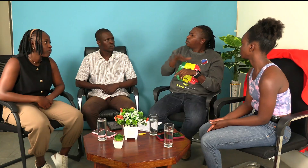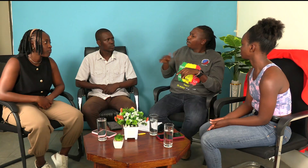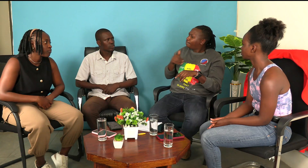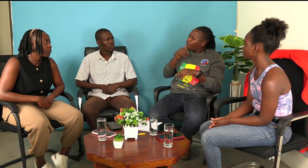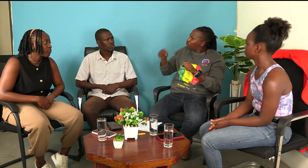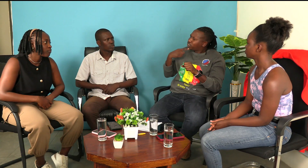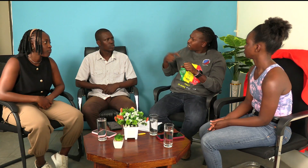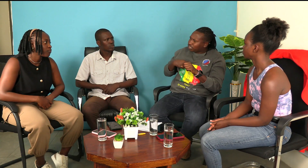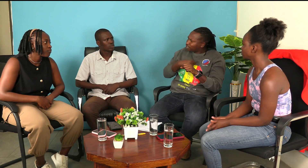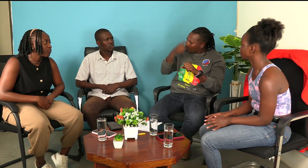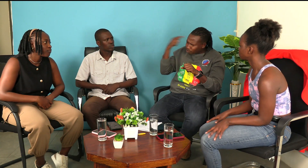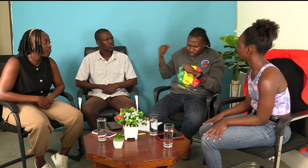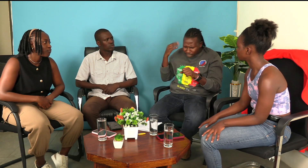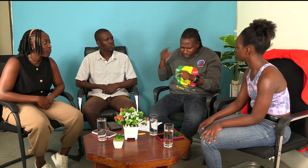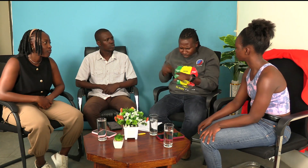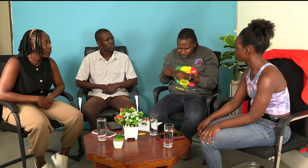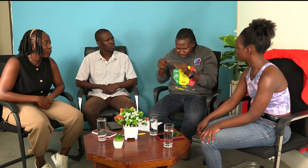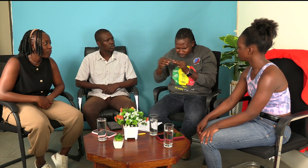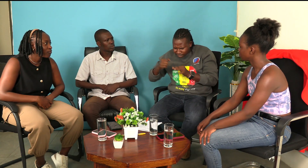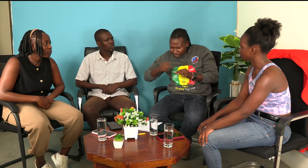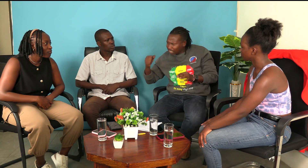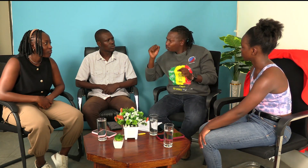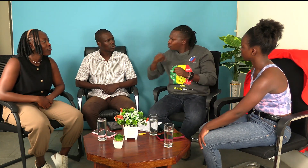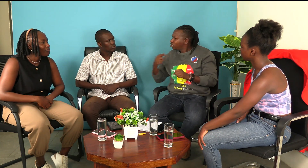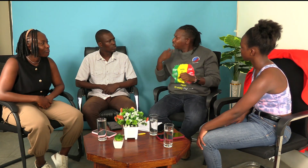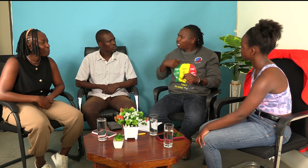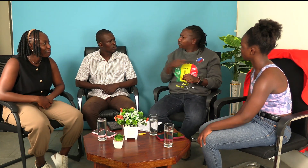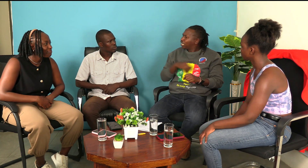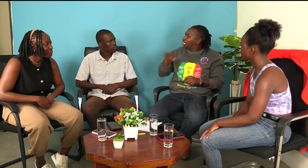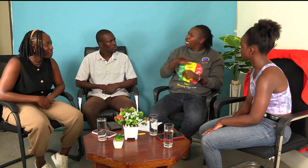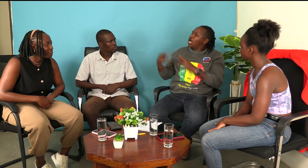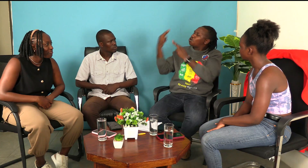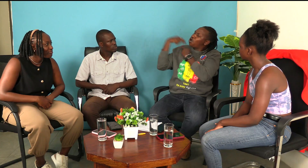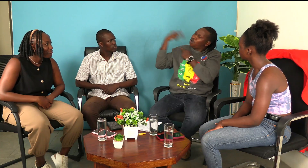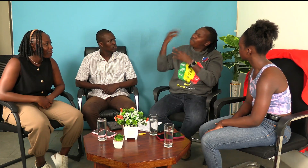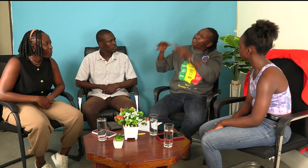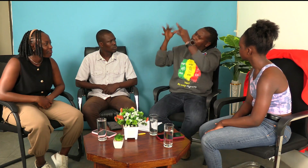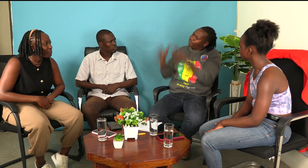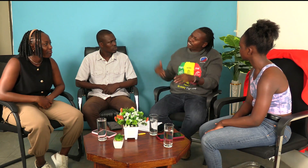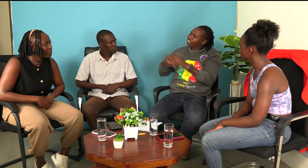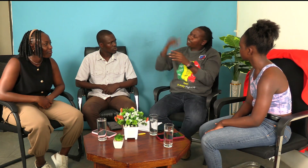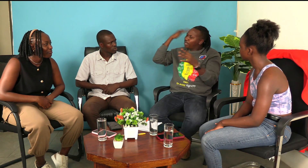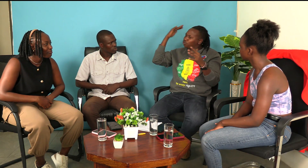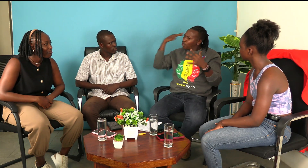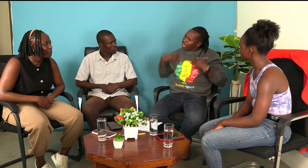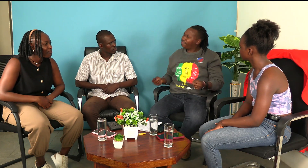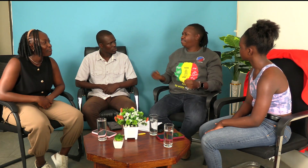okay, Pam, maybe you can tell us, maybe on the hearing side, when it comes to